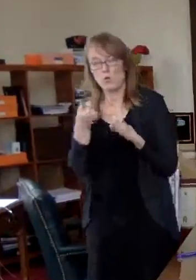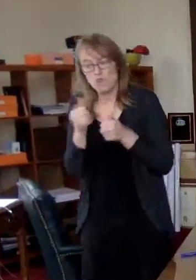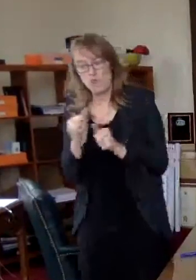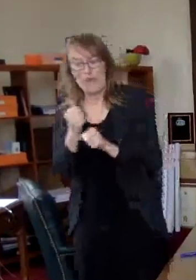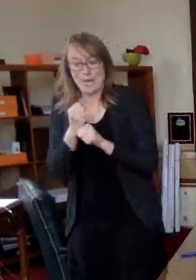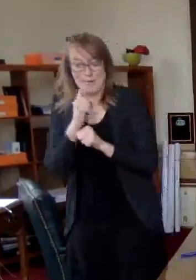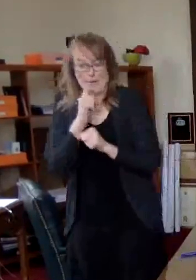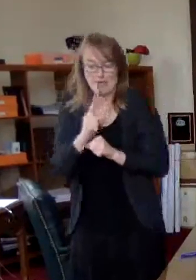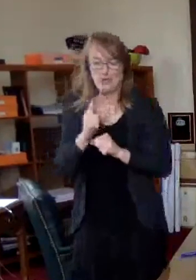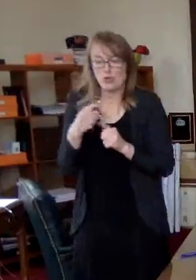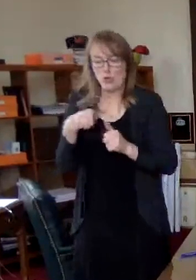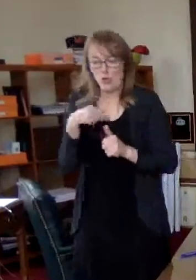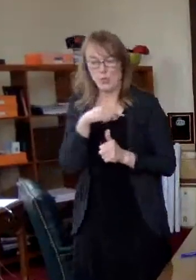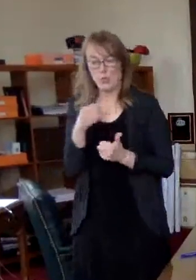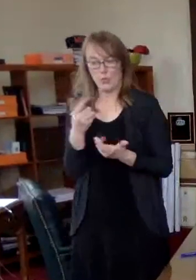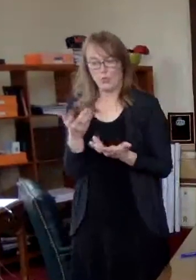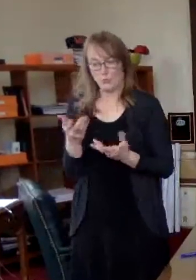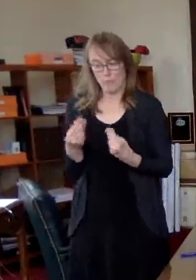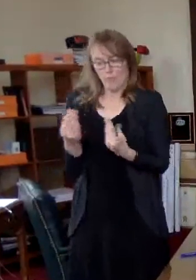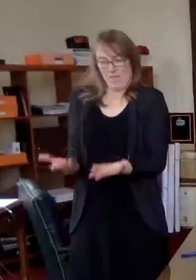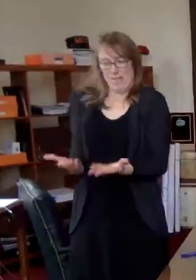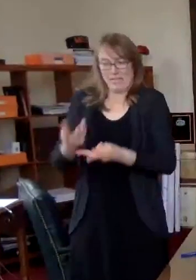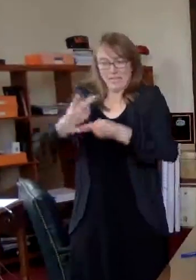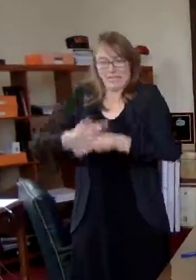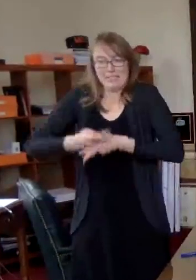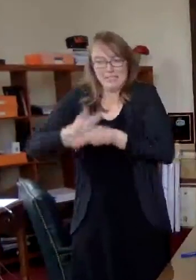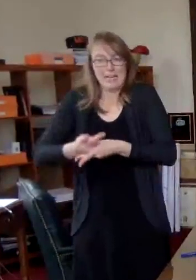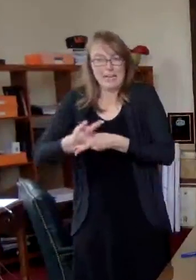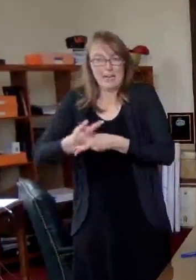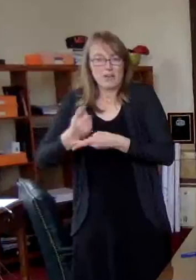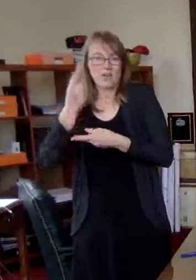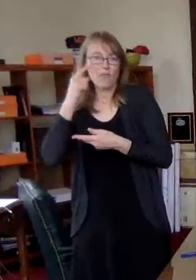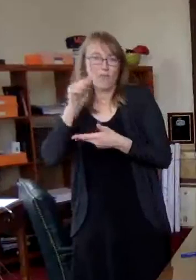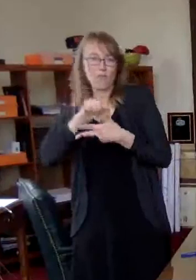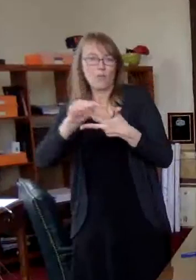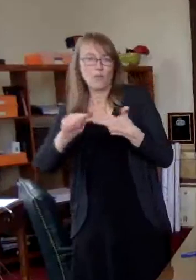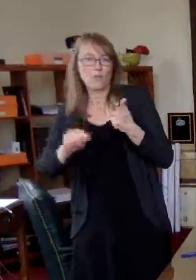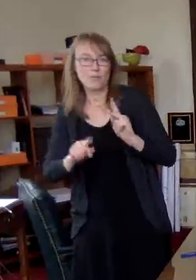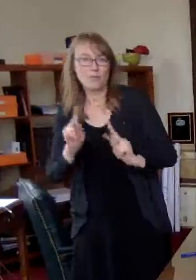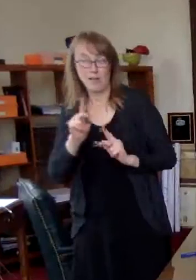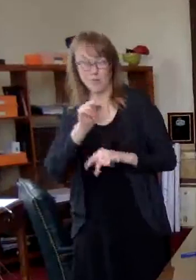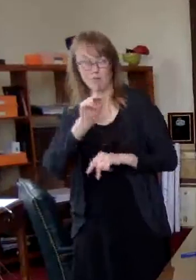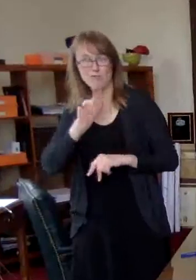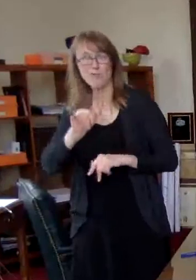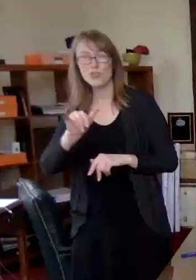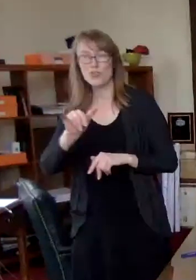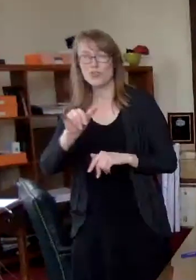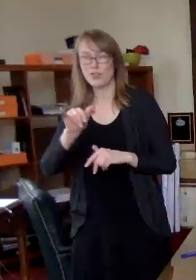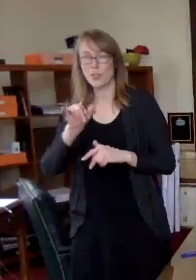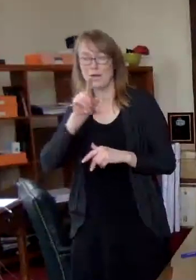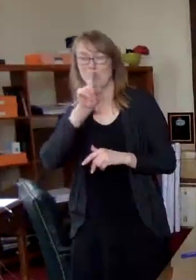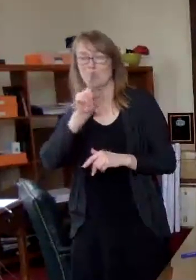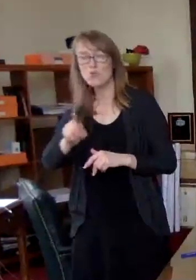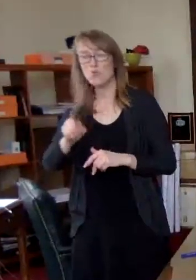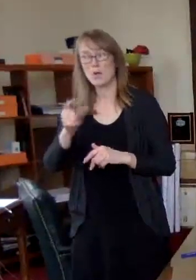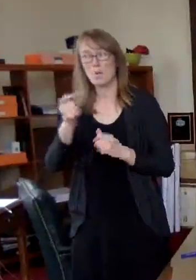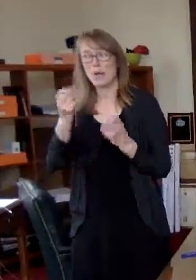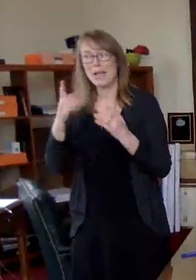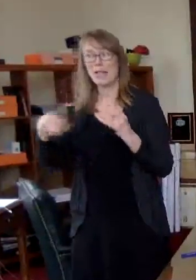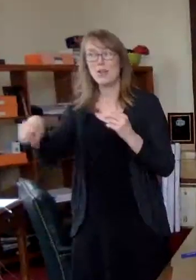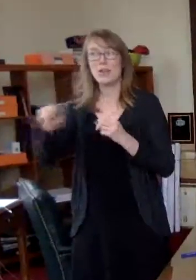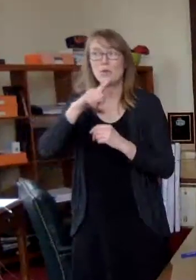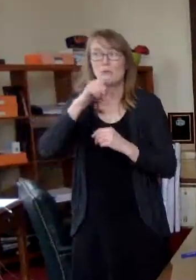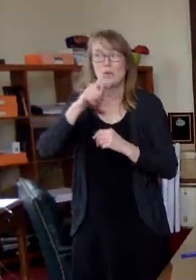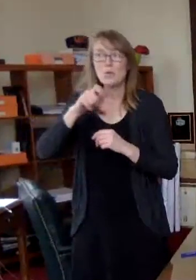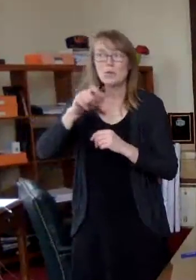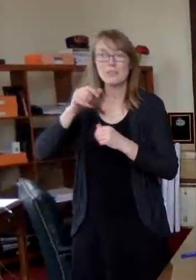that's a huge issue for many of you who are still having to go to work and probably maybe